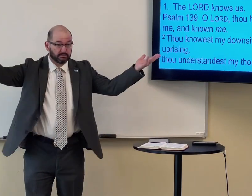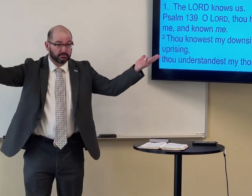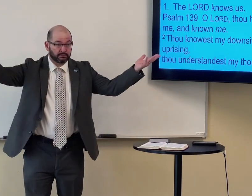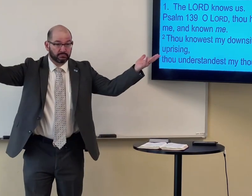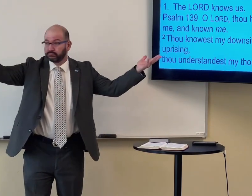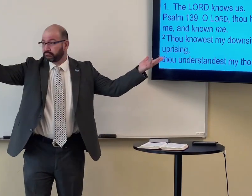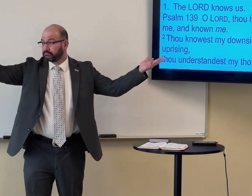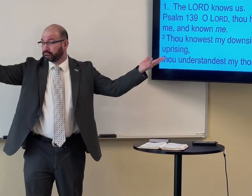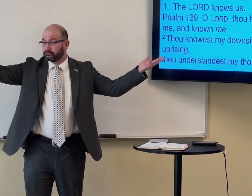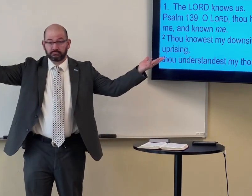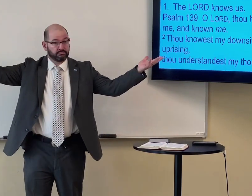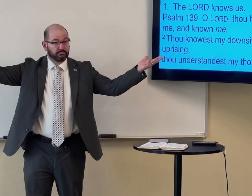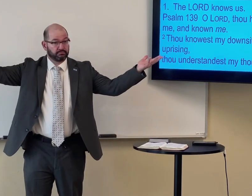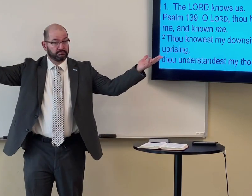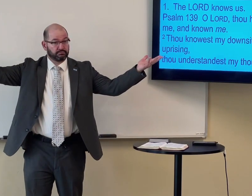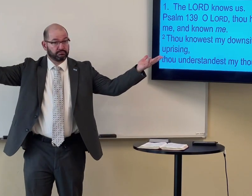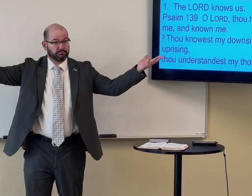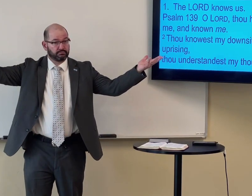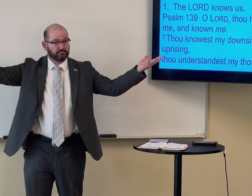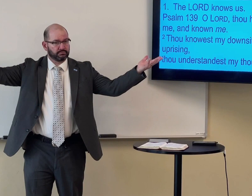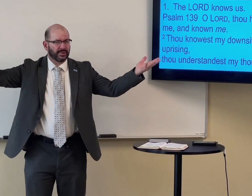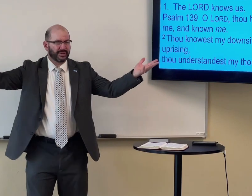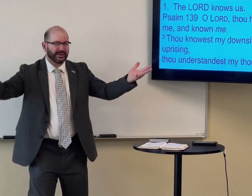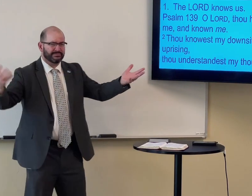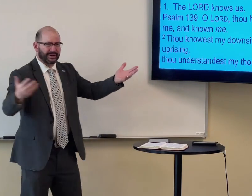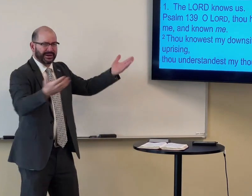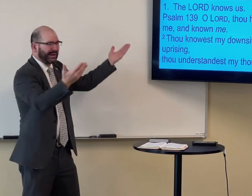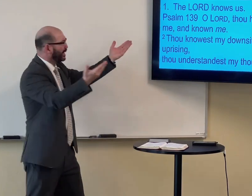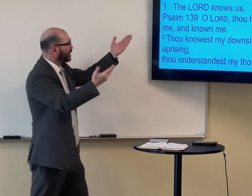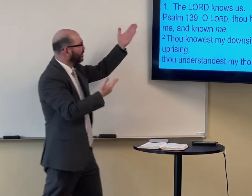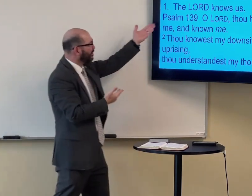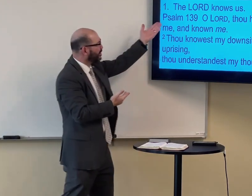plane. You're not flying anywhere. But here,